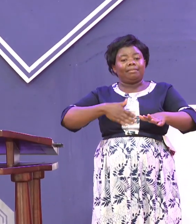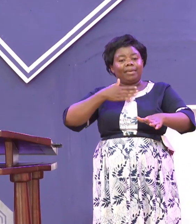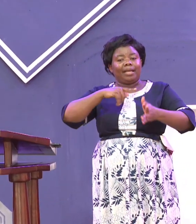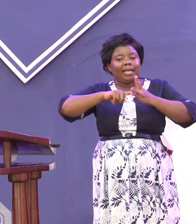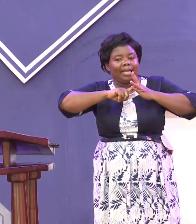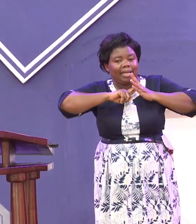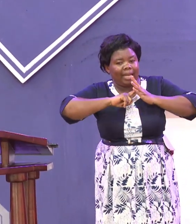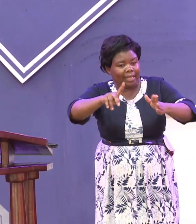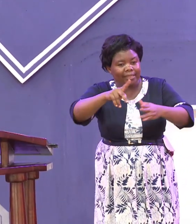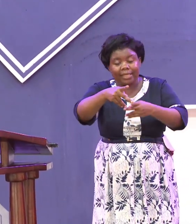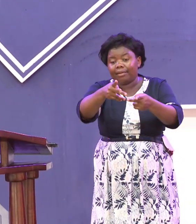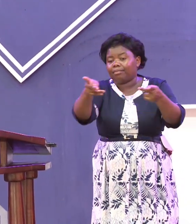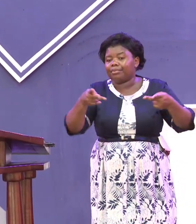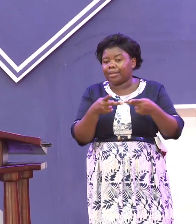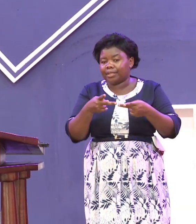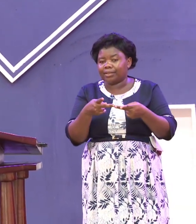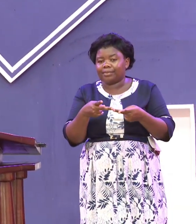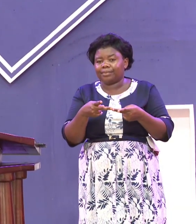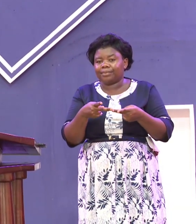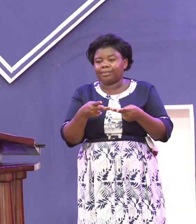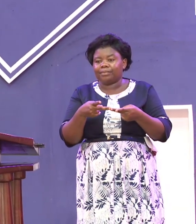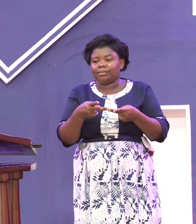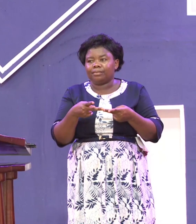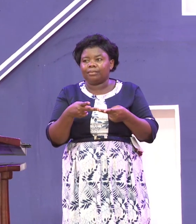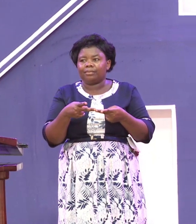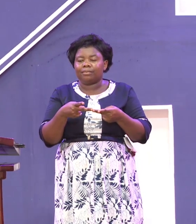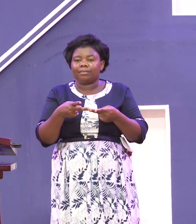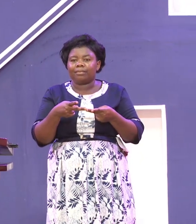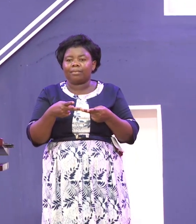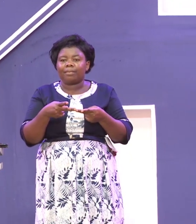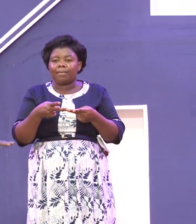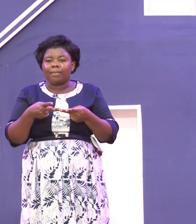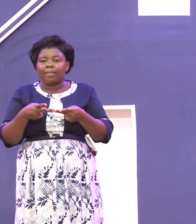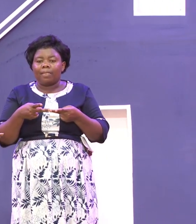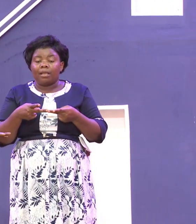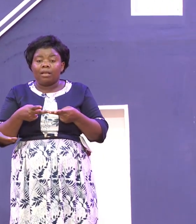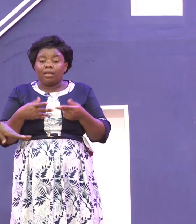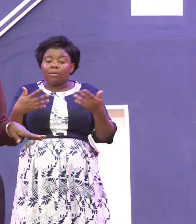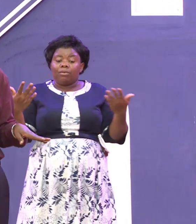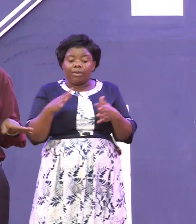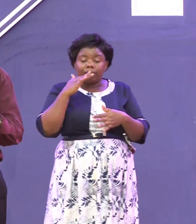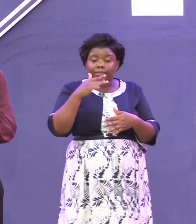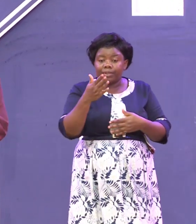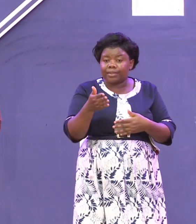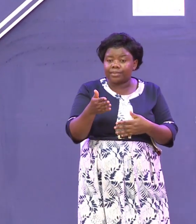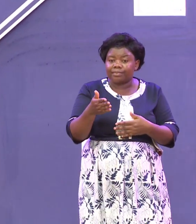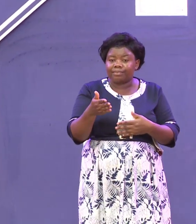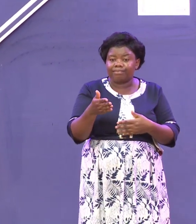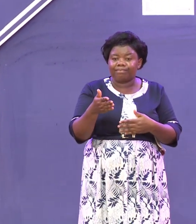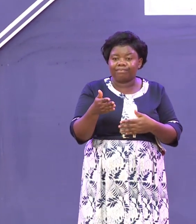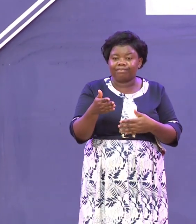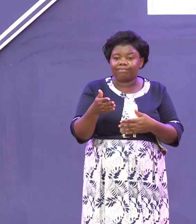why the Bible considers him as my Katiye Daudi. My refugee. Wano wa yogerera bino no